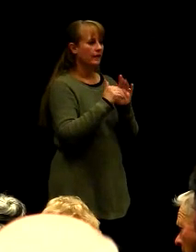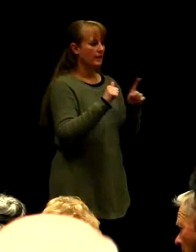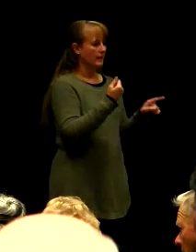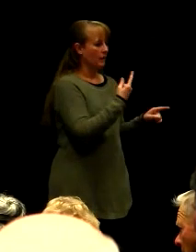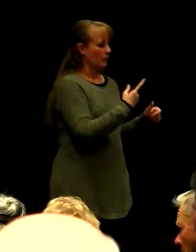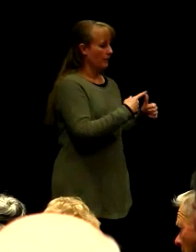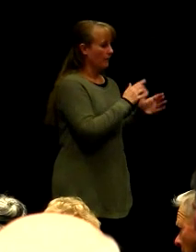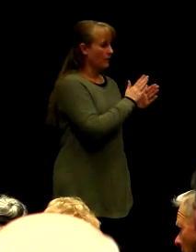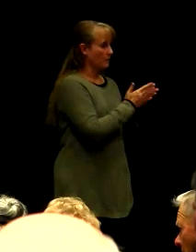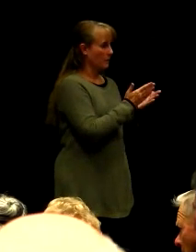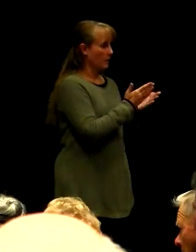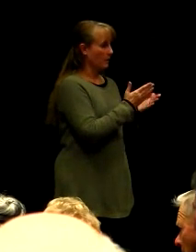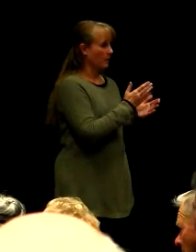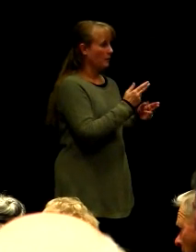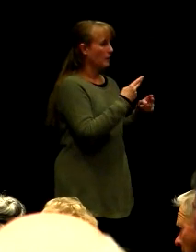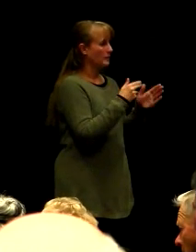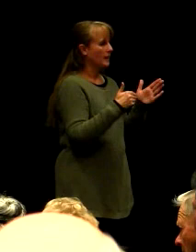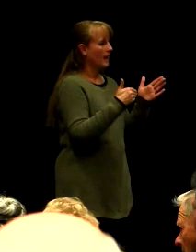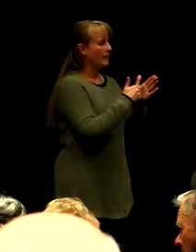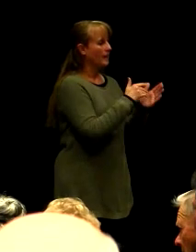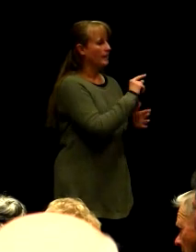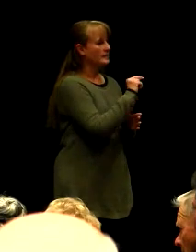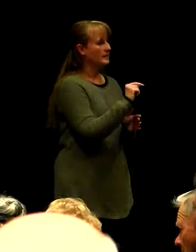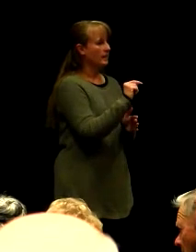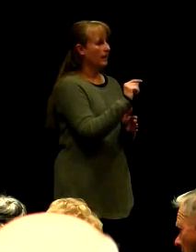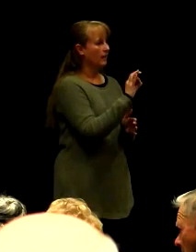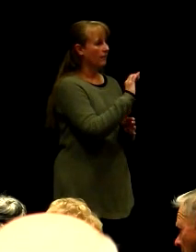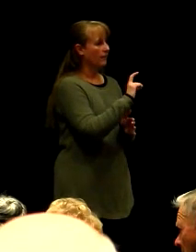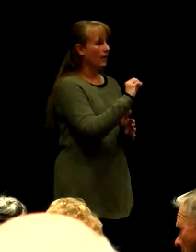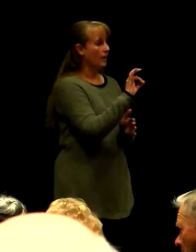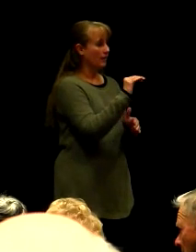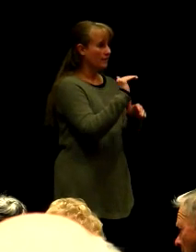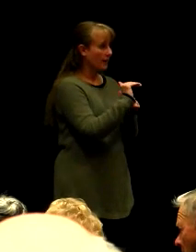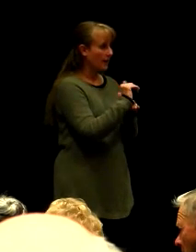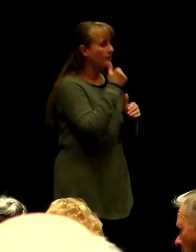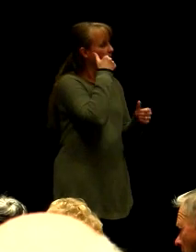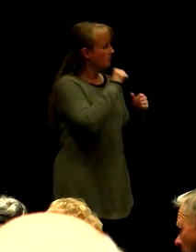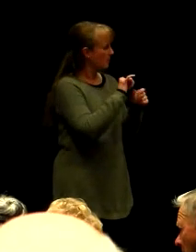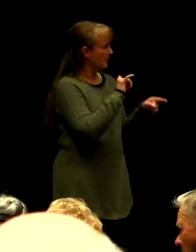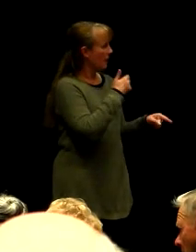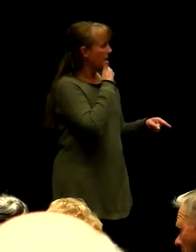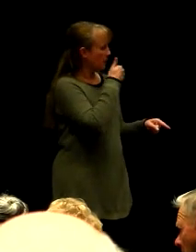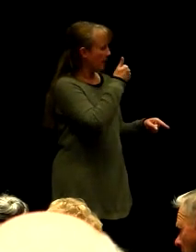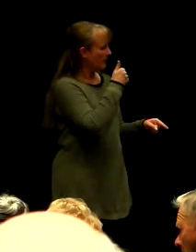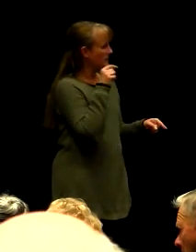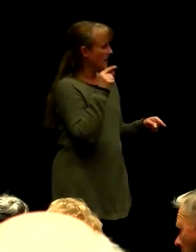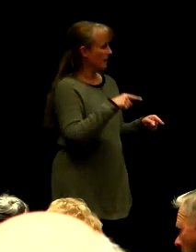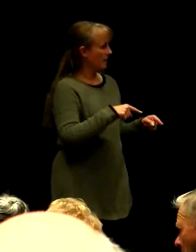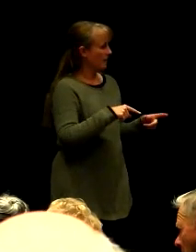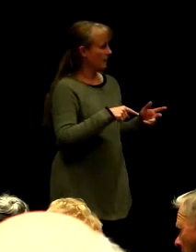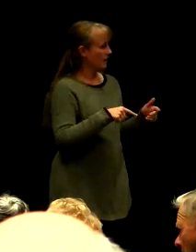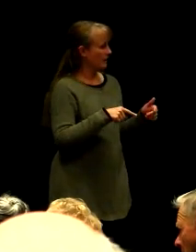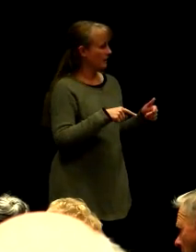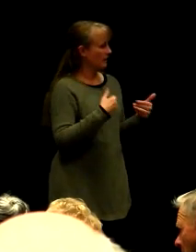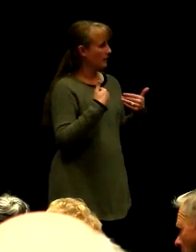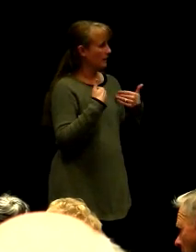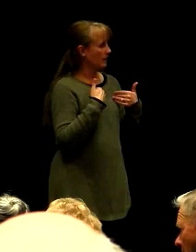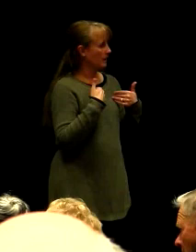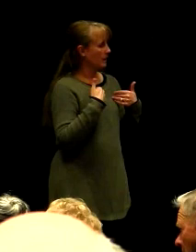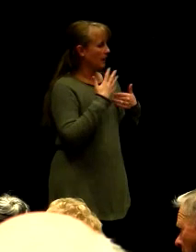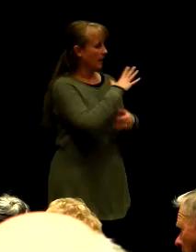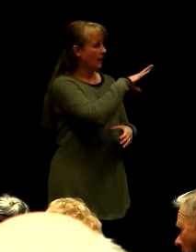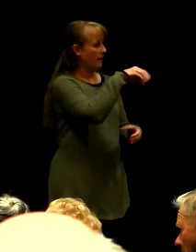I remember best, and in that there is